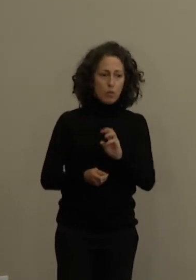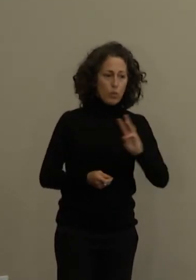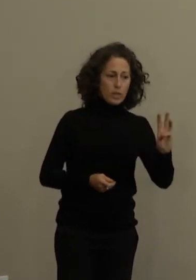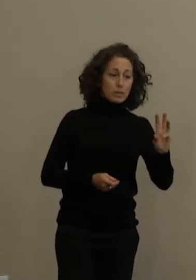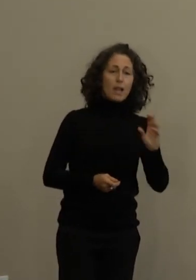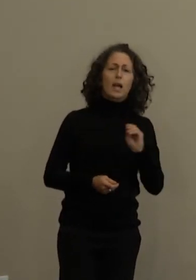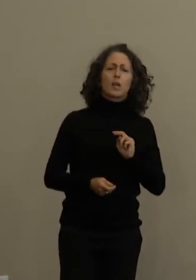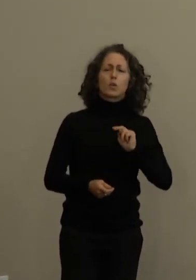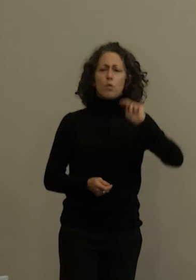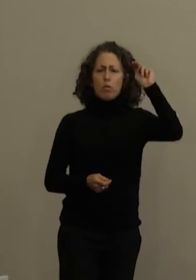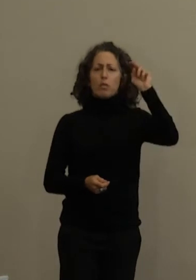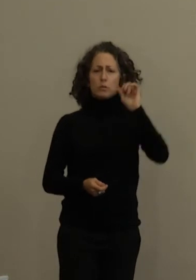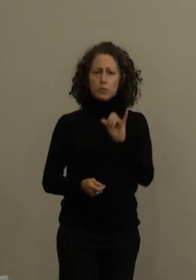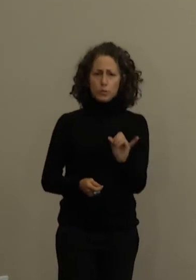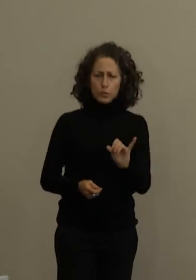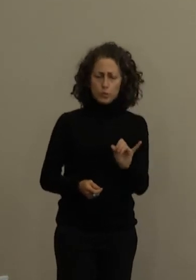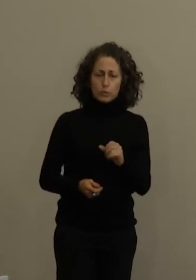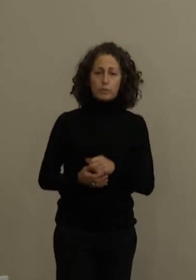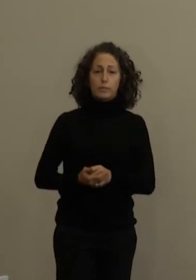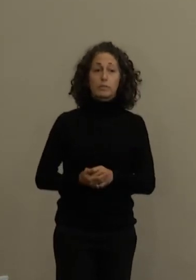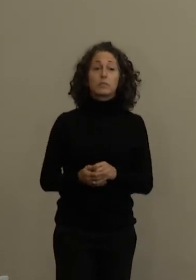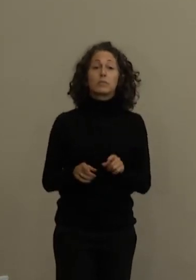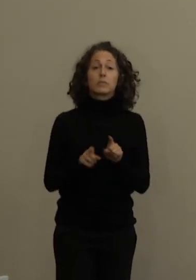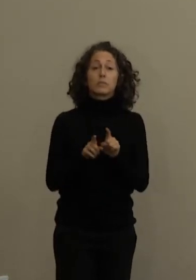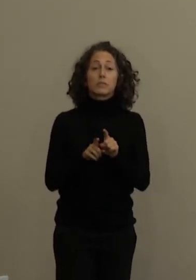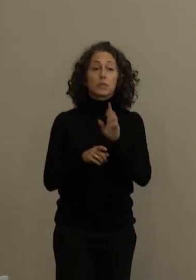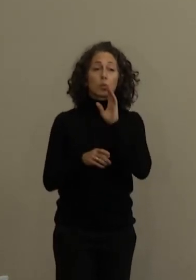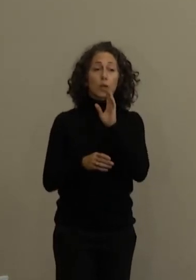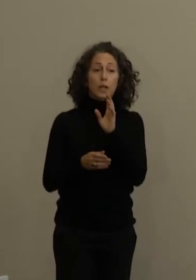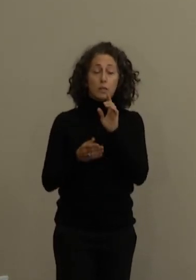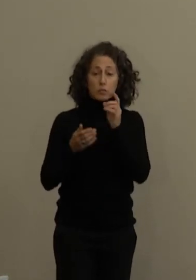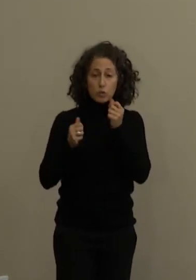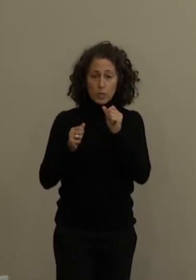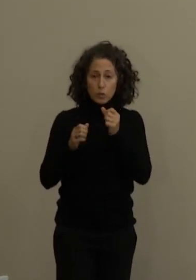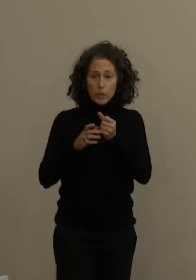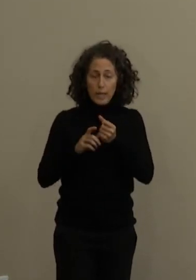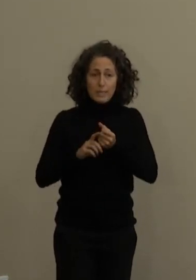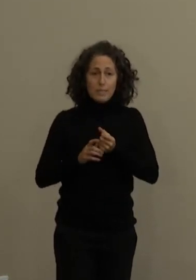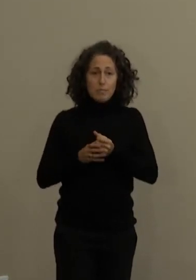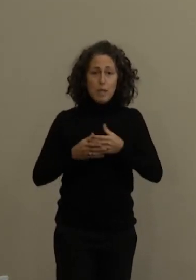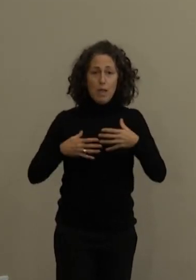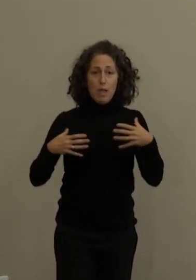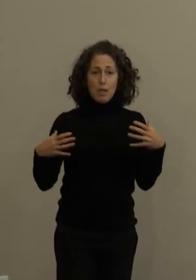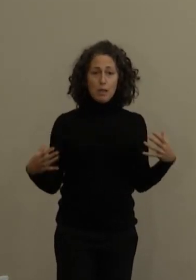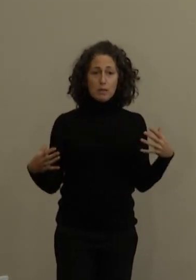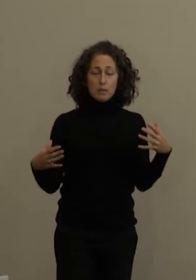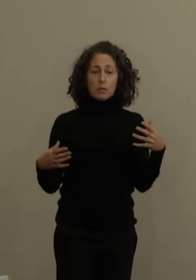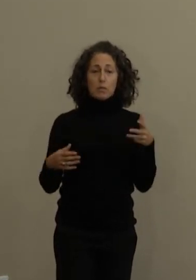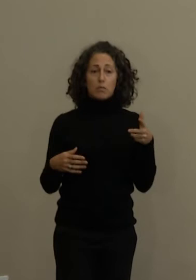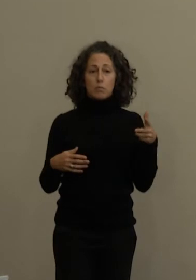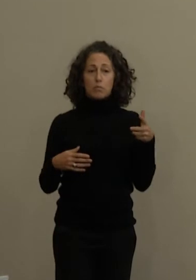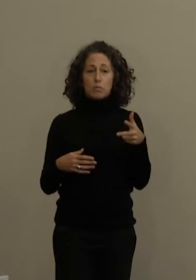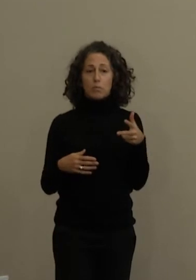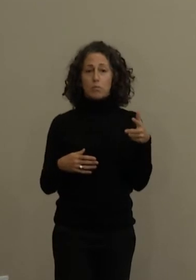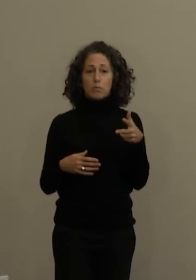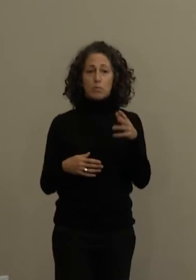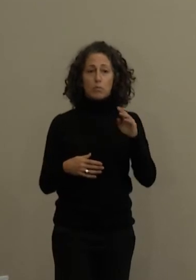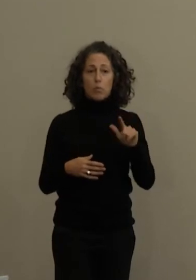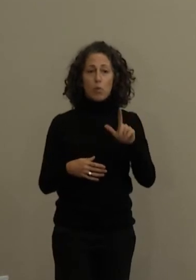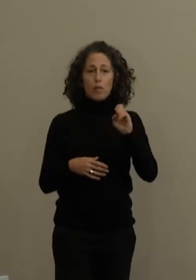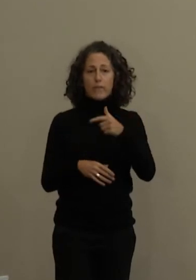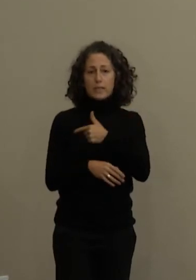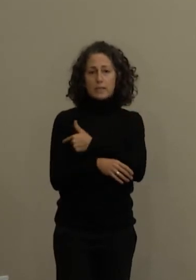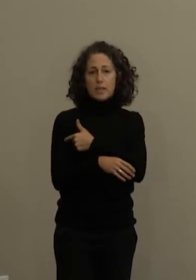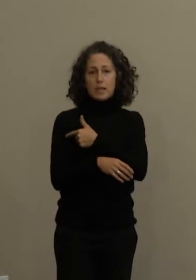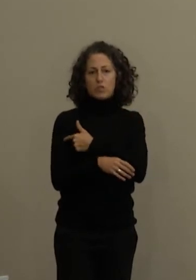north. In addition, we are also looking into trying to expand mobile vaccination testing sites that can be set